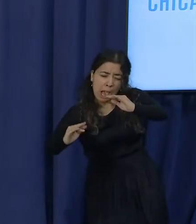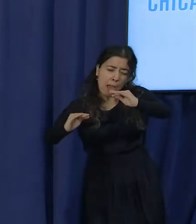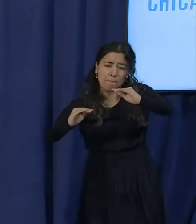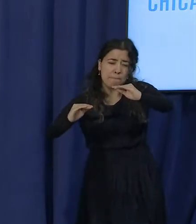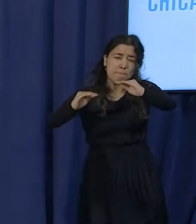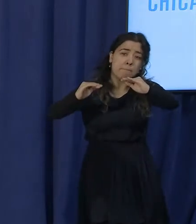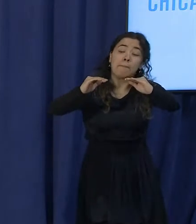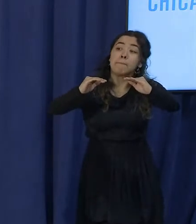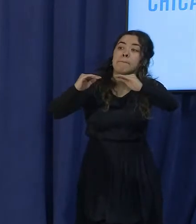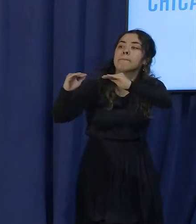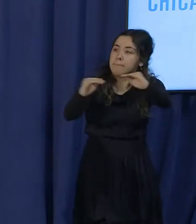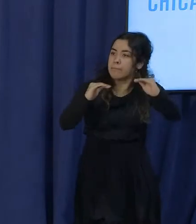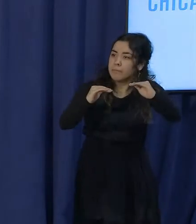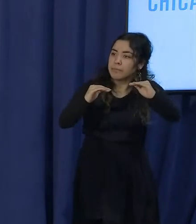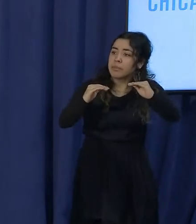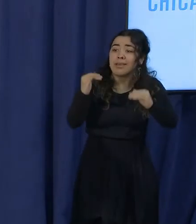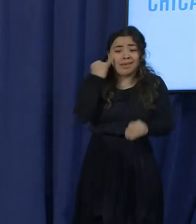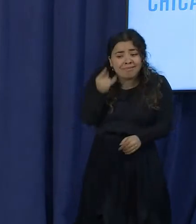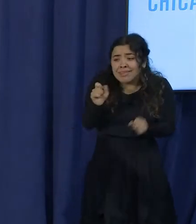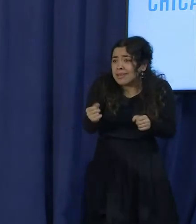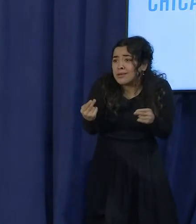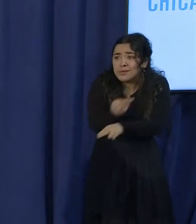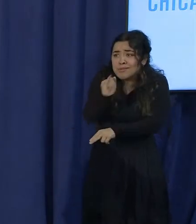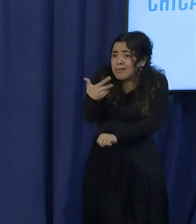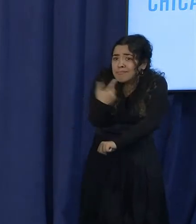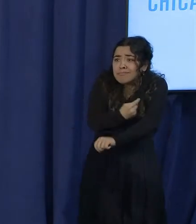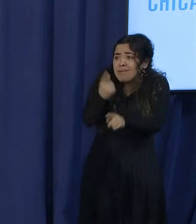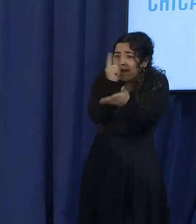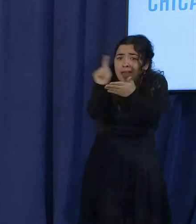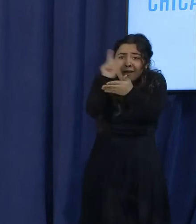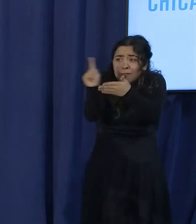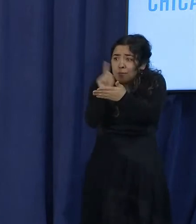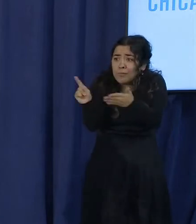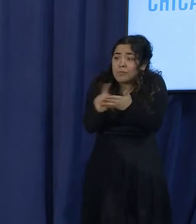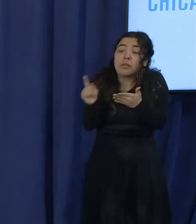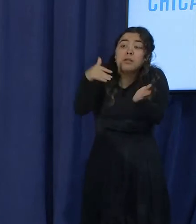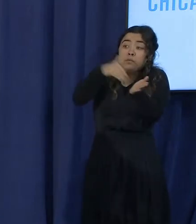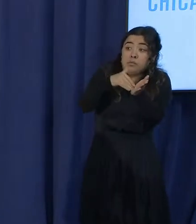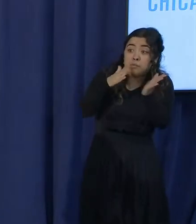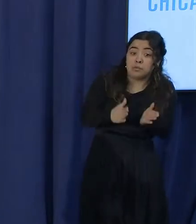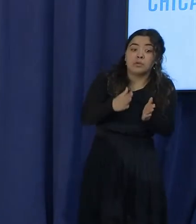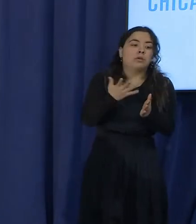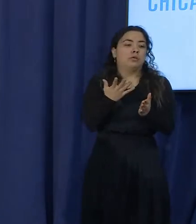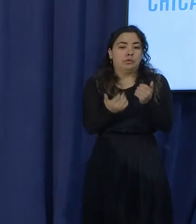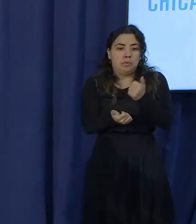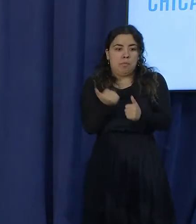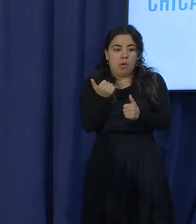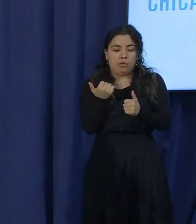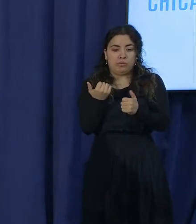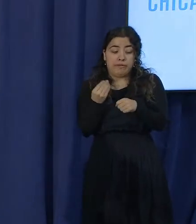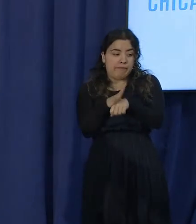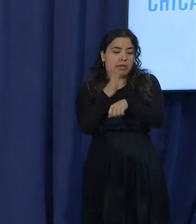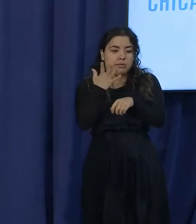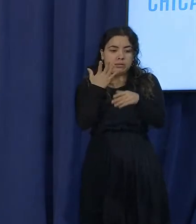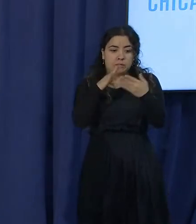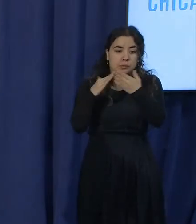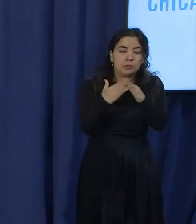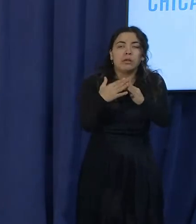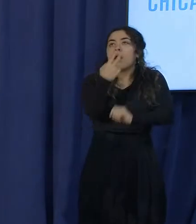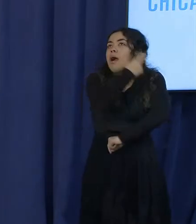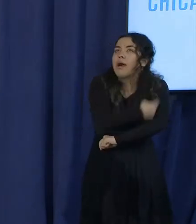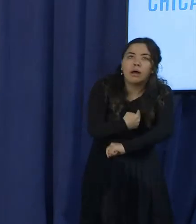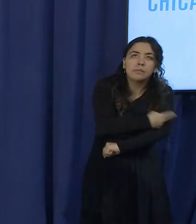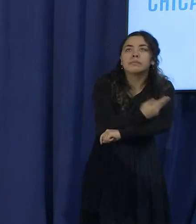vaccine as long as those providers can use that vaccine every week. Providers who are in some of these hardest hit communities, whether they're hospitals,